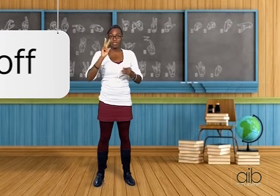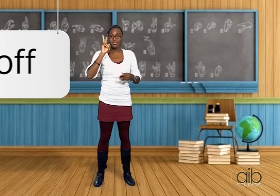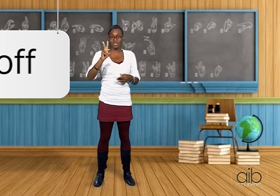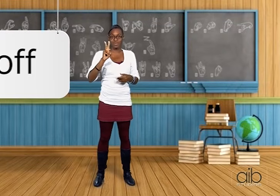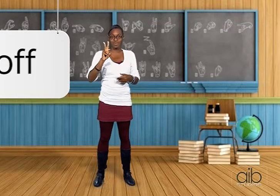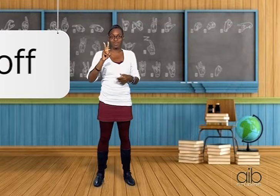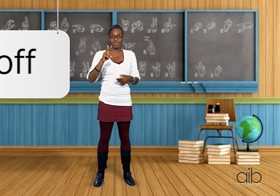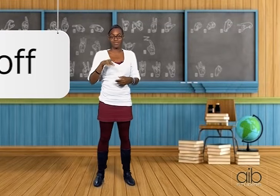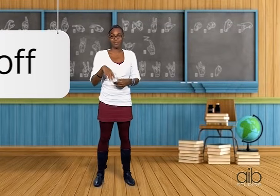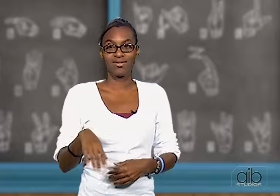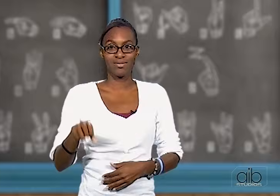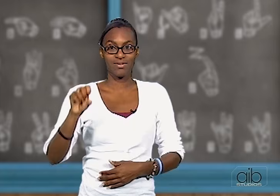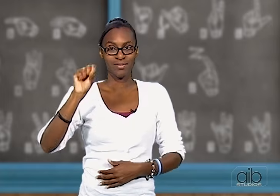2.